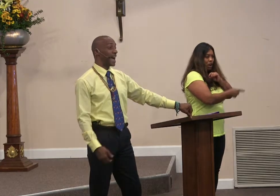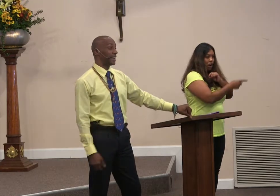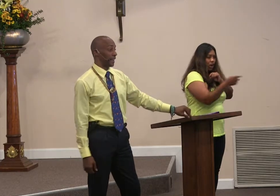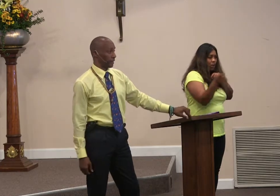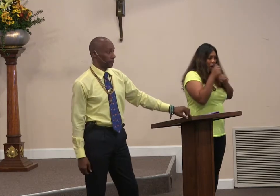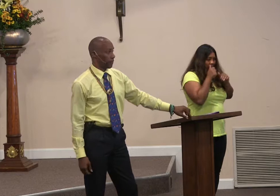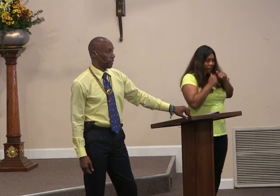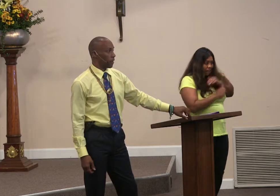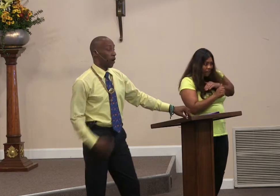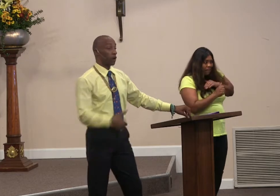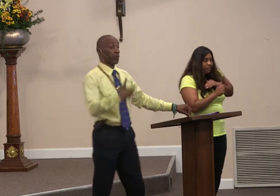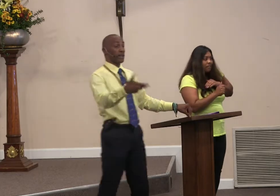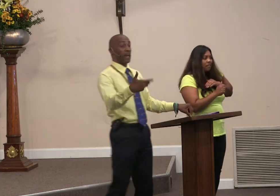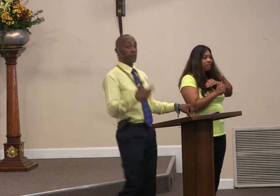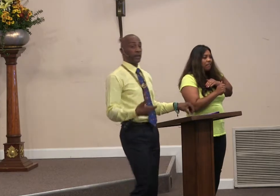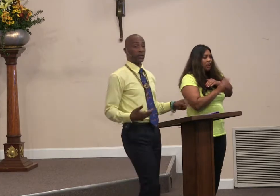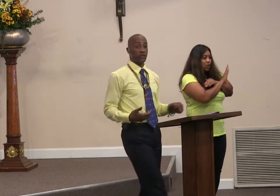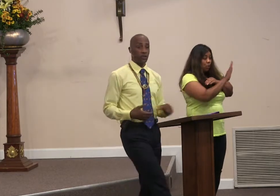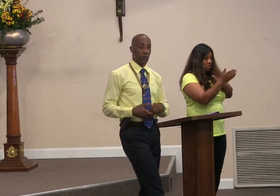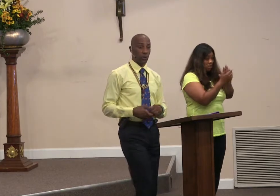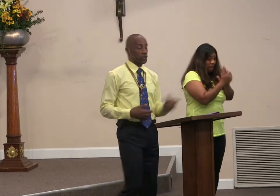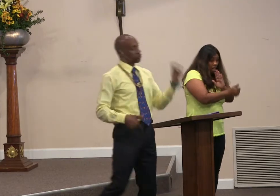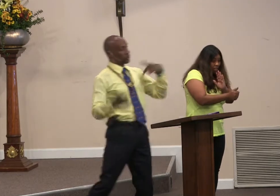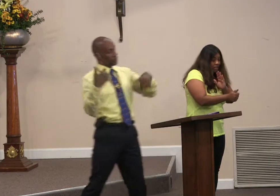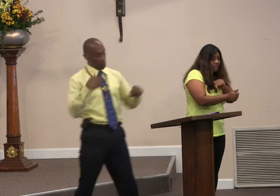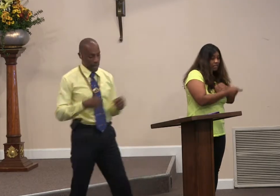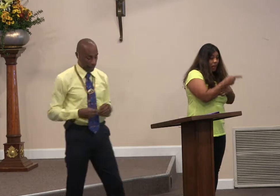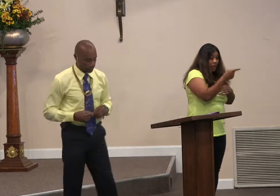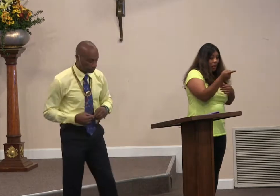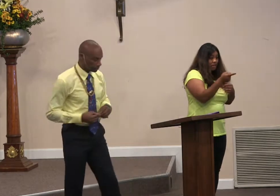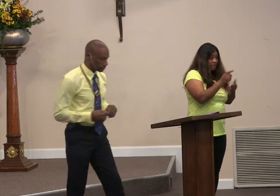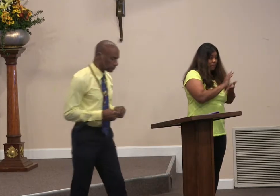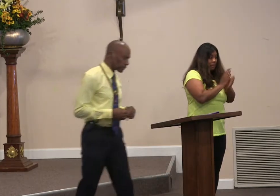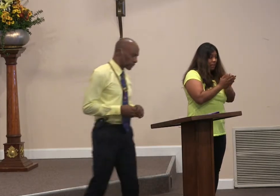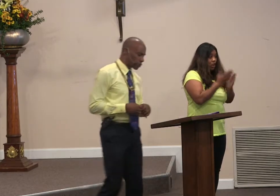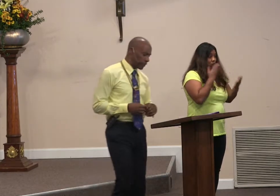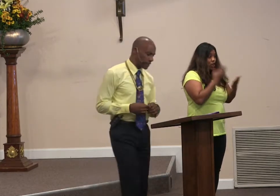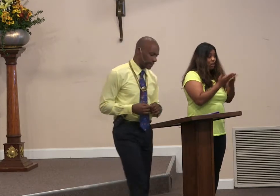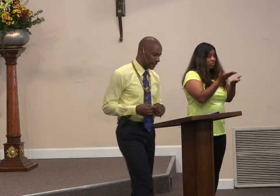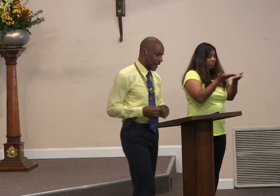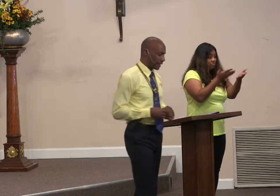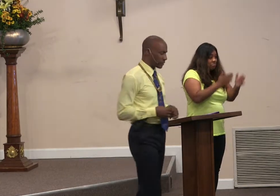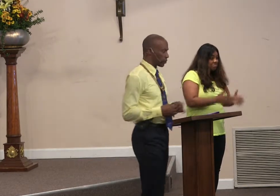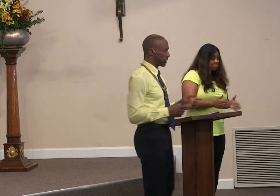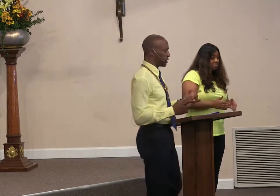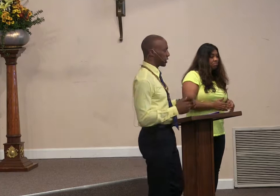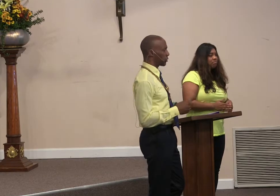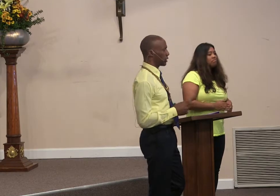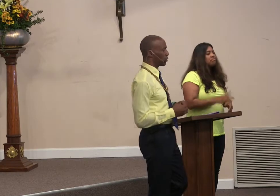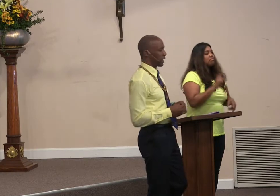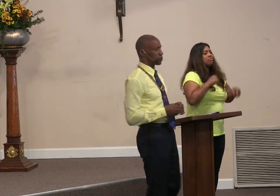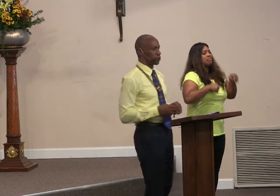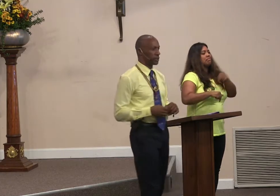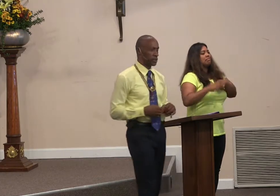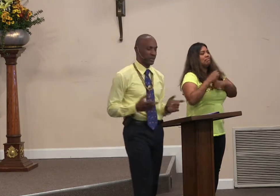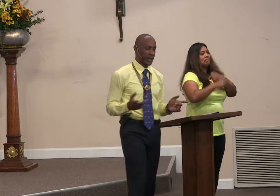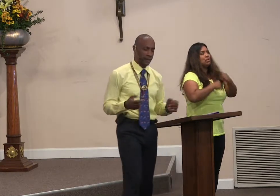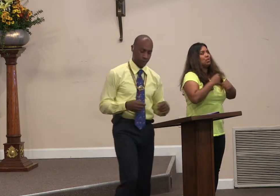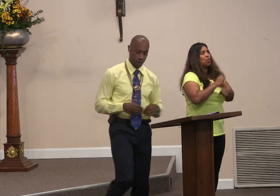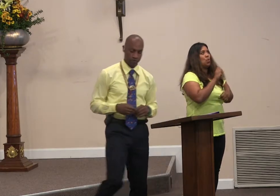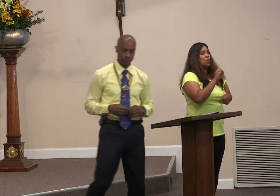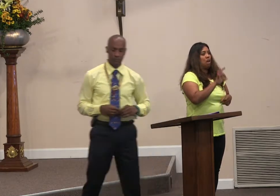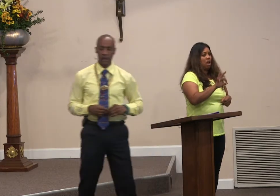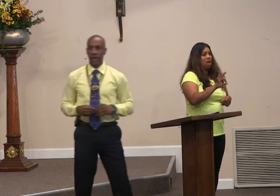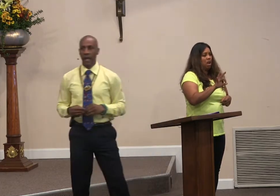we hiding? Are we not being good stewards? So let's go back. 2009, I started teaching at Arundel High School, teaching